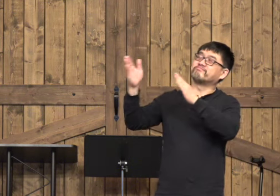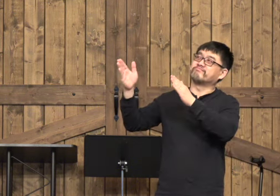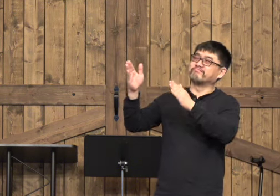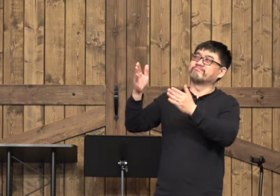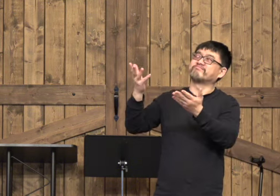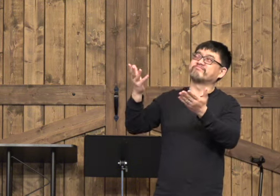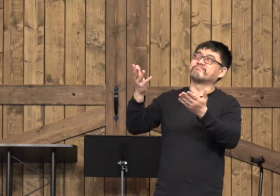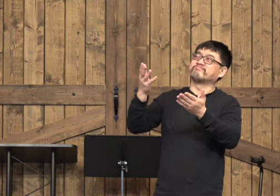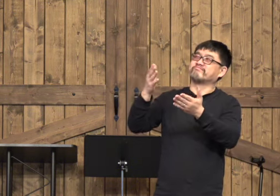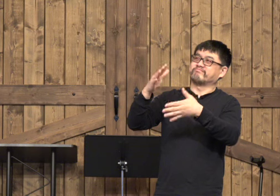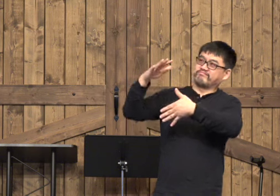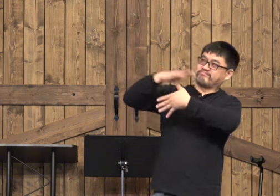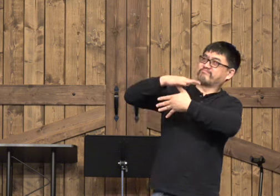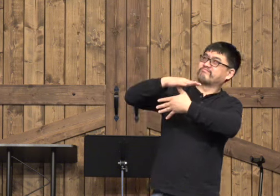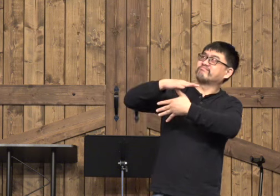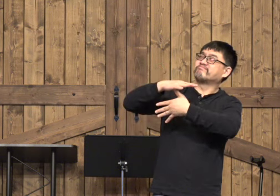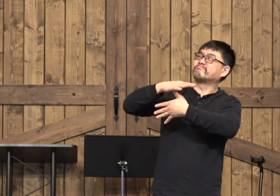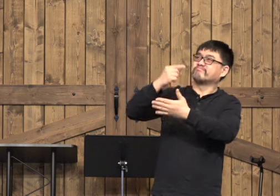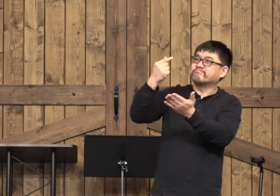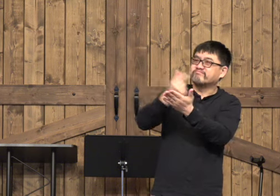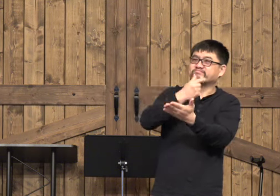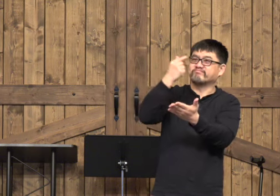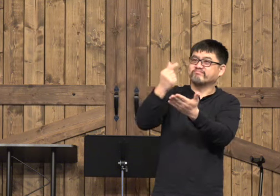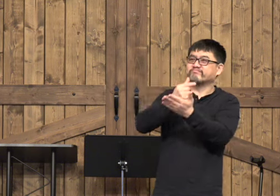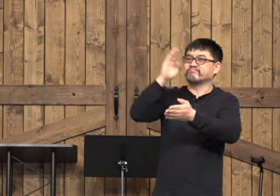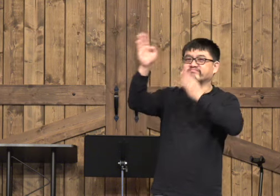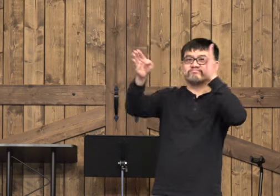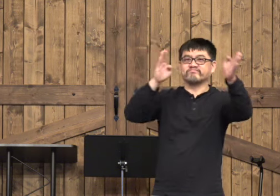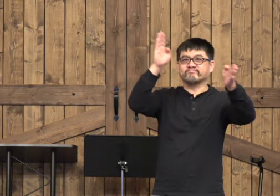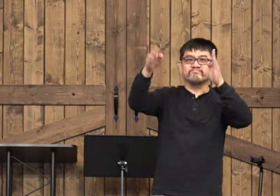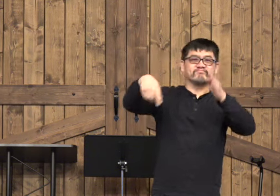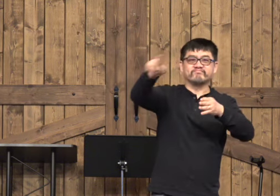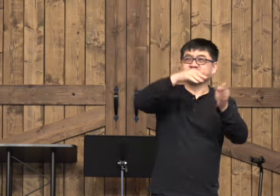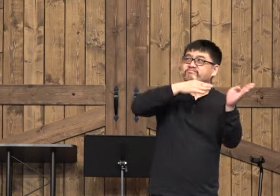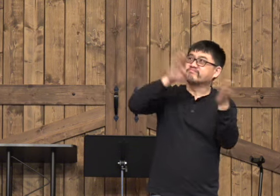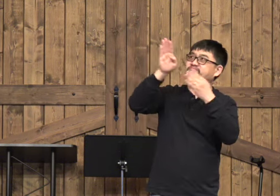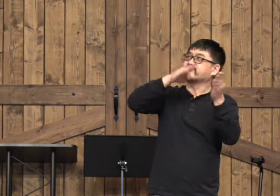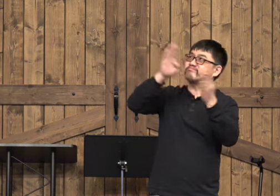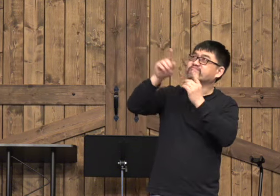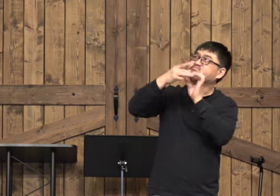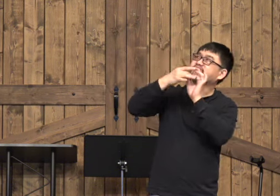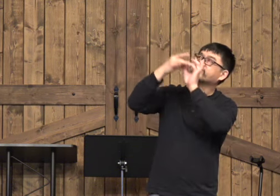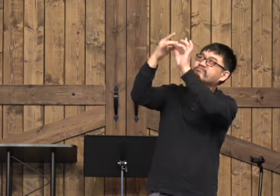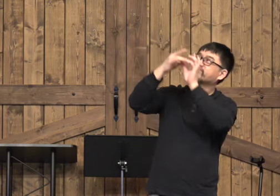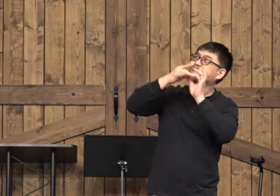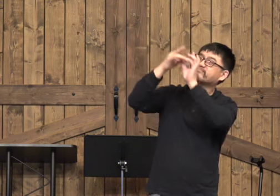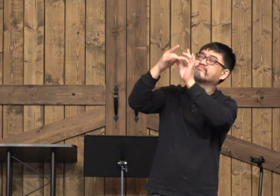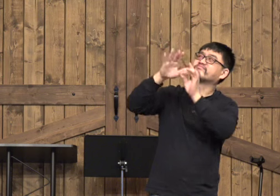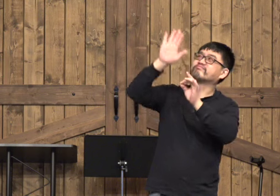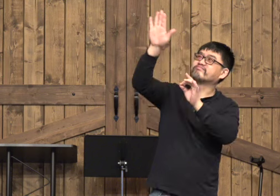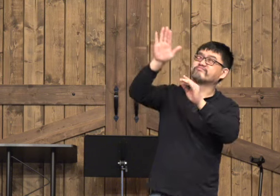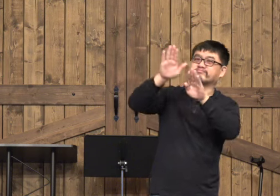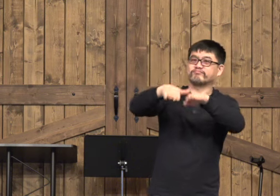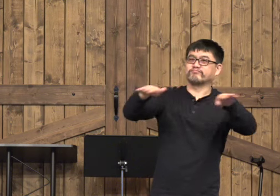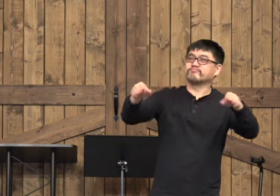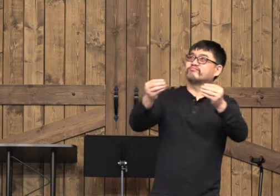enjoy your presence as we turn to you. You are our priority. Now, your gospel is what we want to spread.